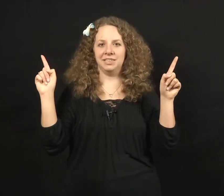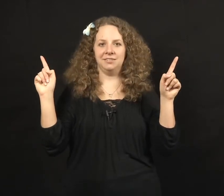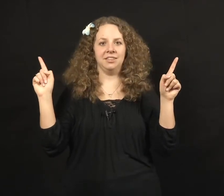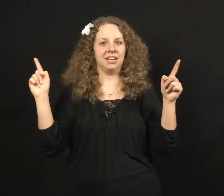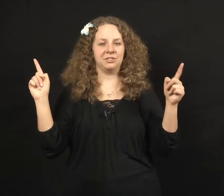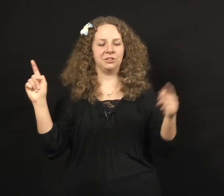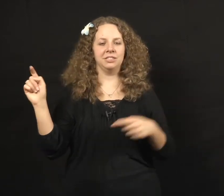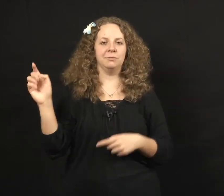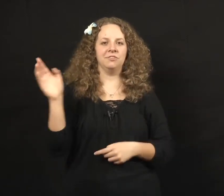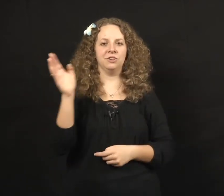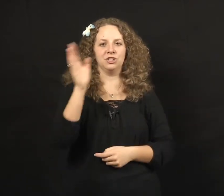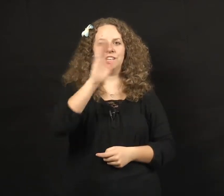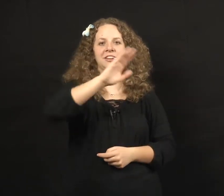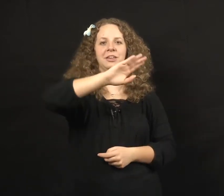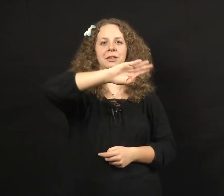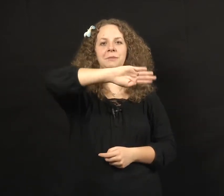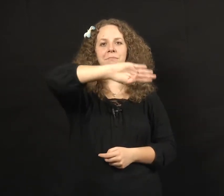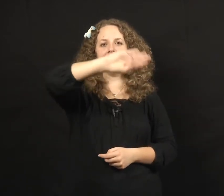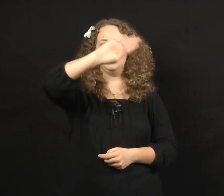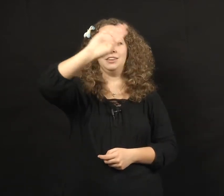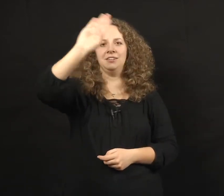Busy, the lexicalized version,